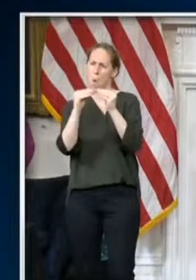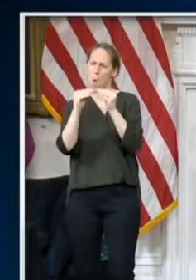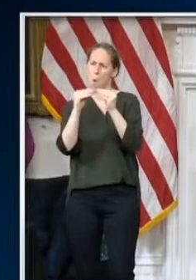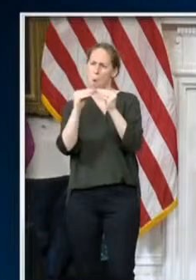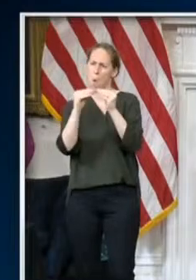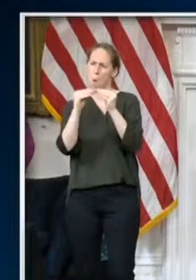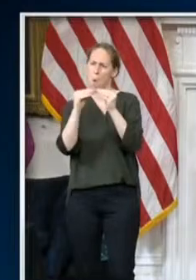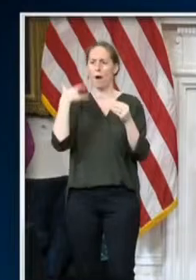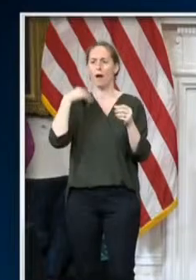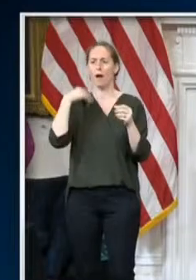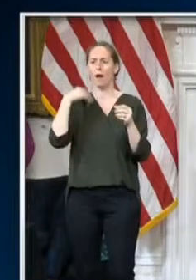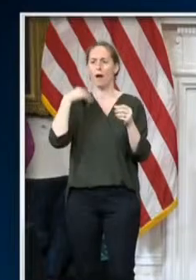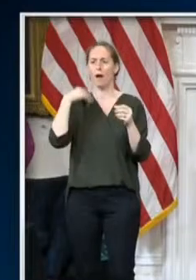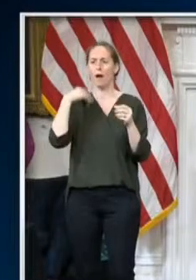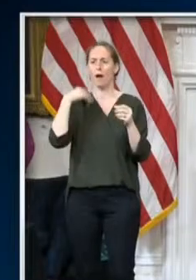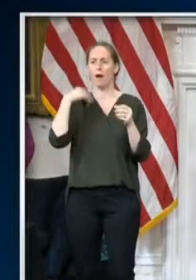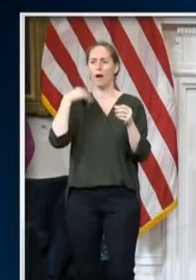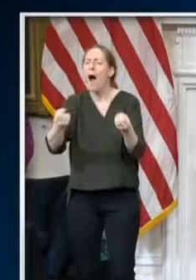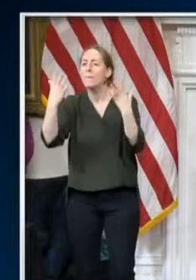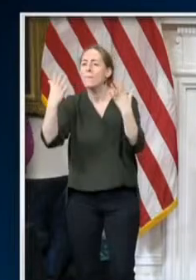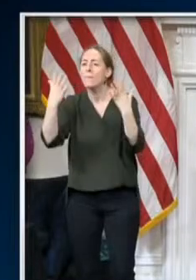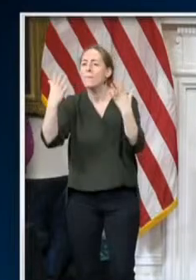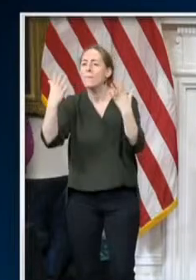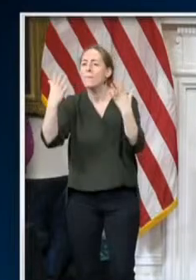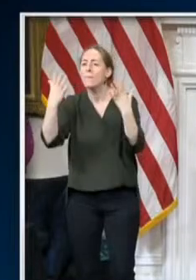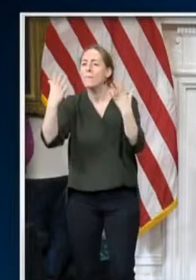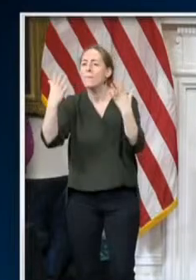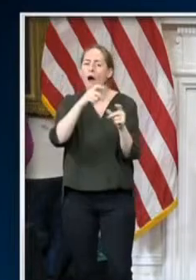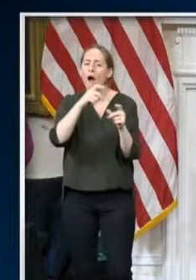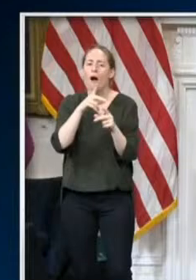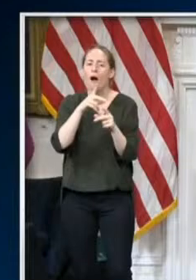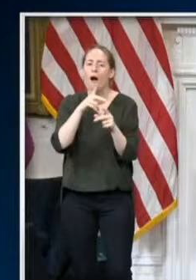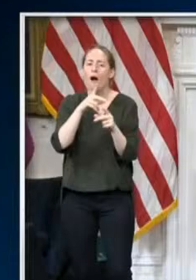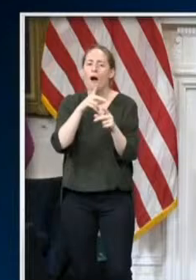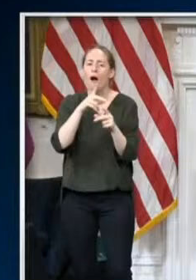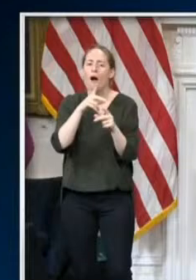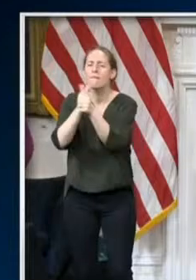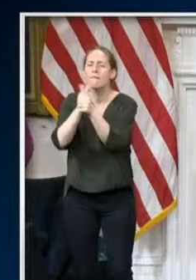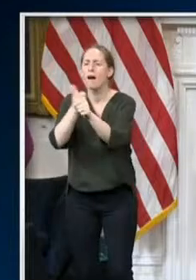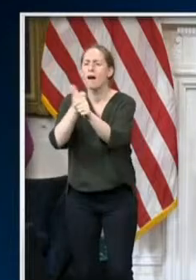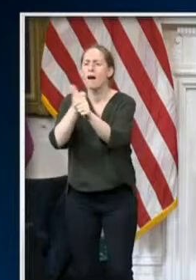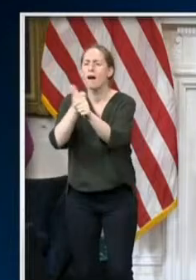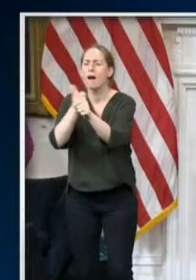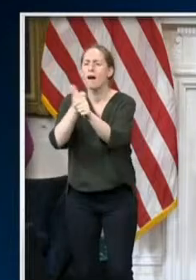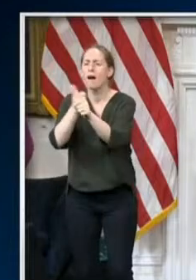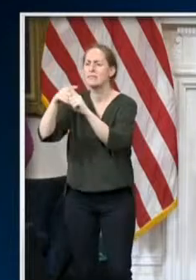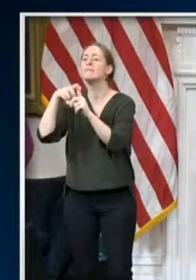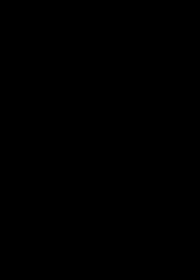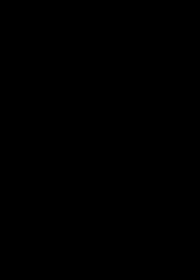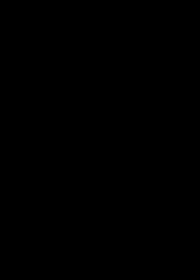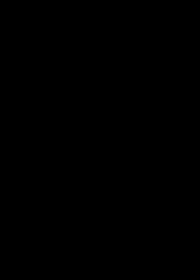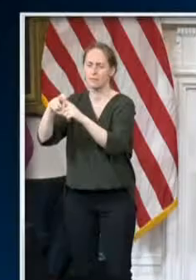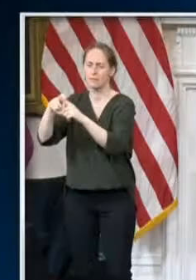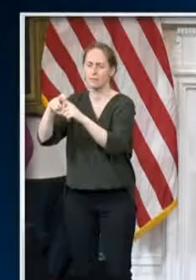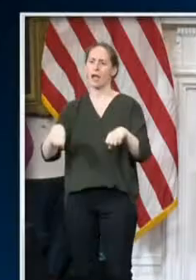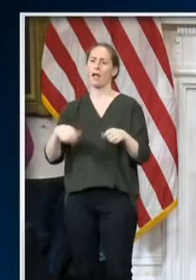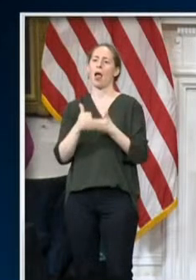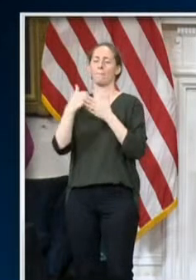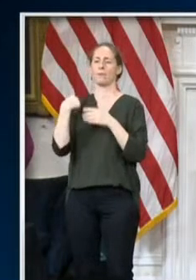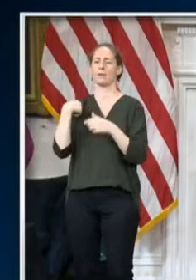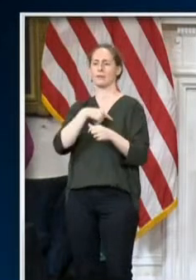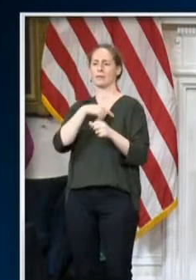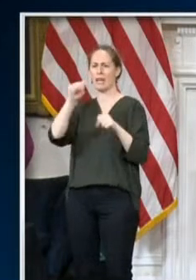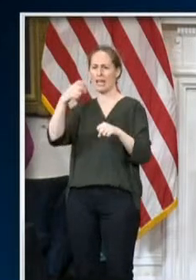and we are encouraging everyone to opt in, which will help us stop the spread and protect our fellow